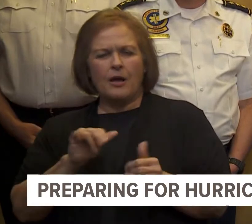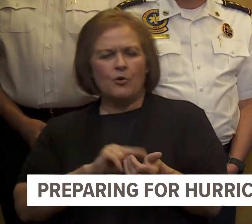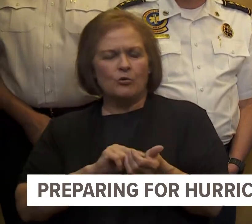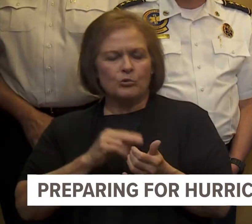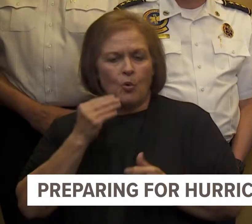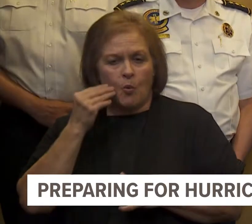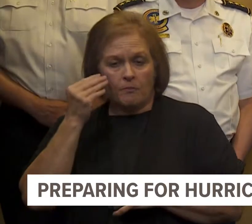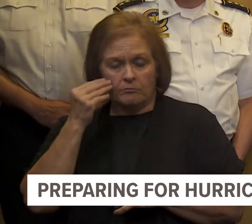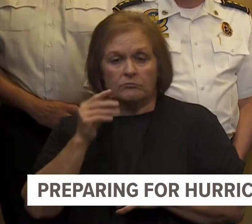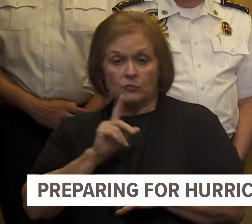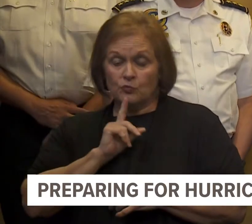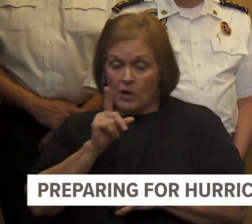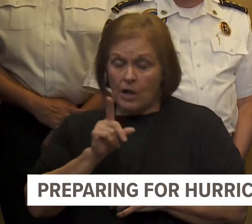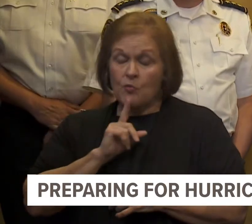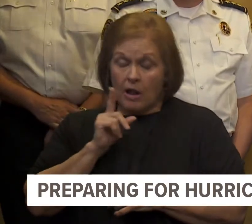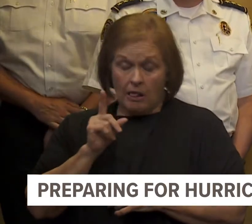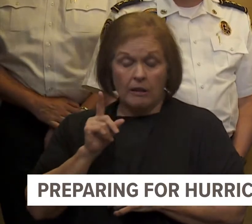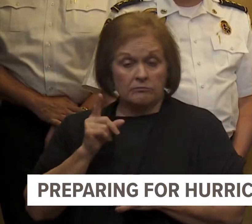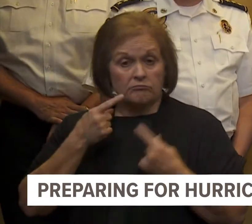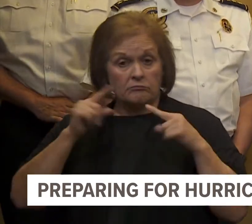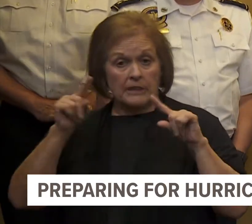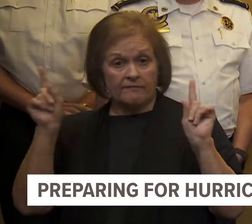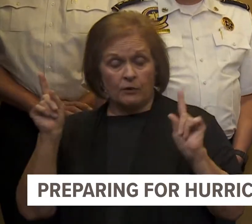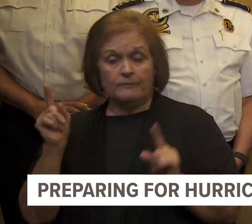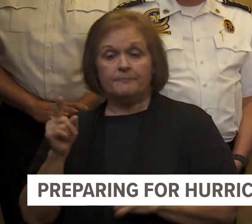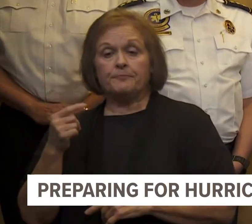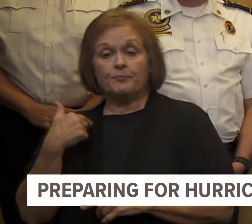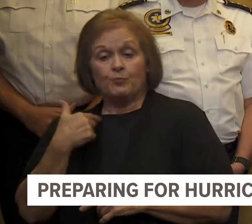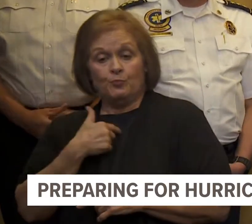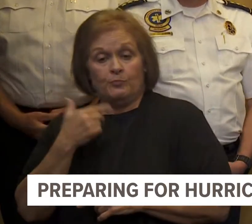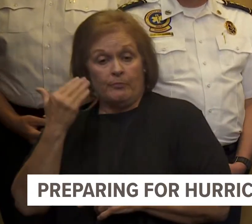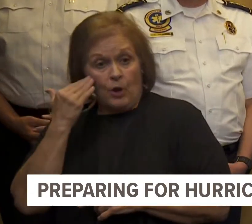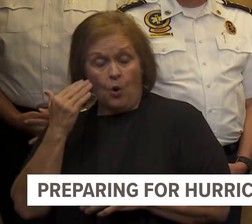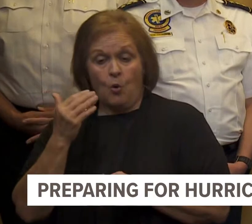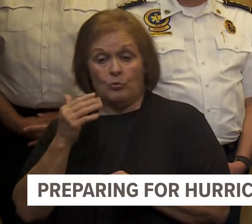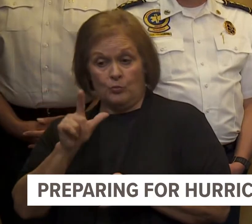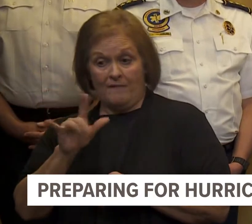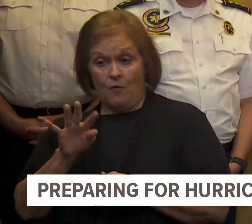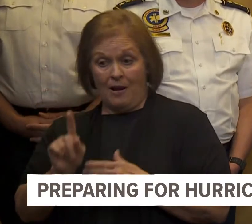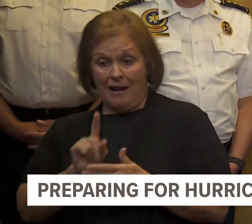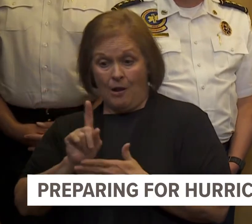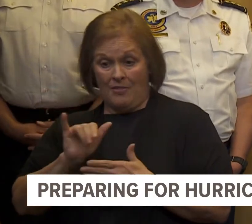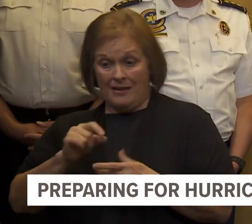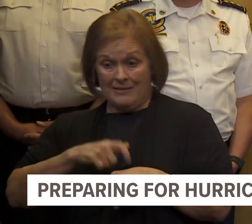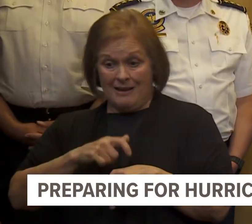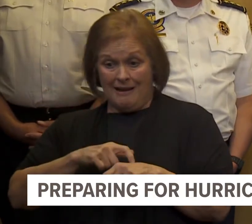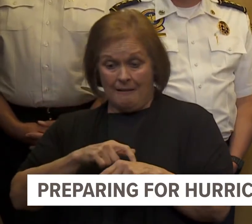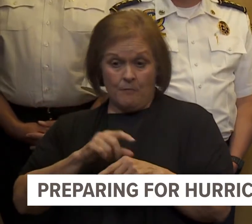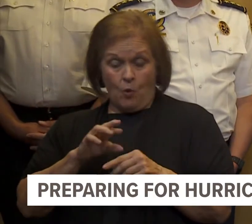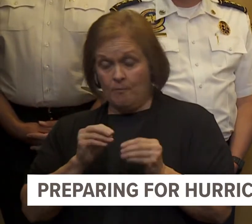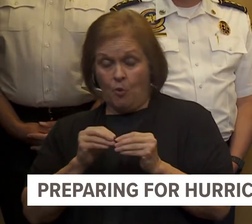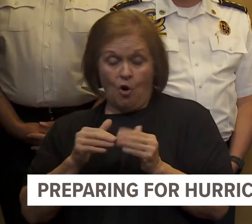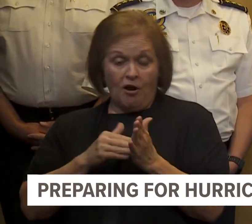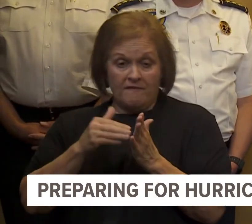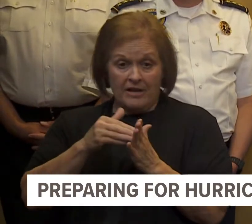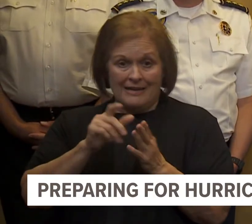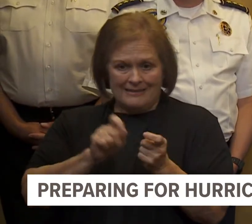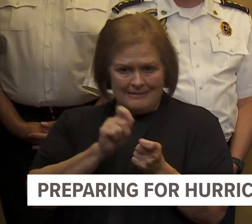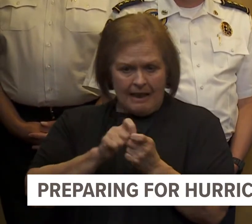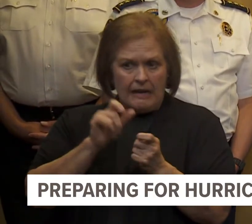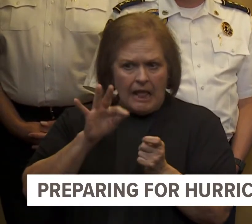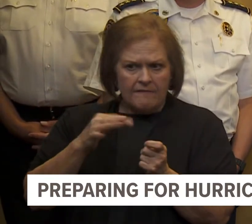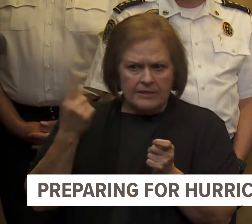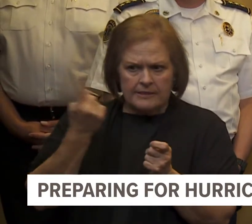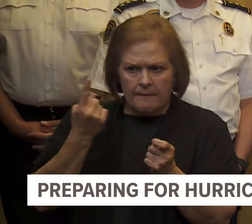nursing homes, and it works really, really well, because then we know within a 24-hour period, if not more frequently, exactly if